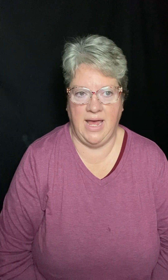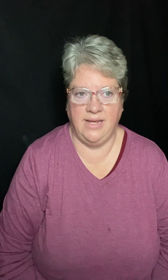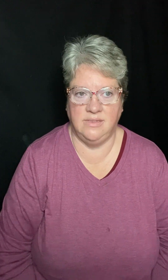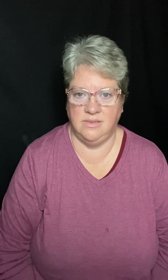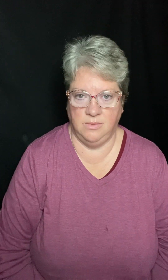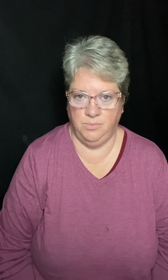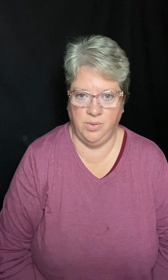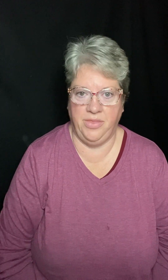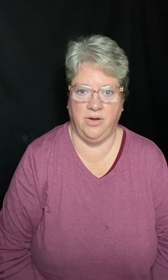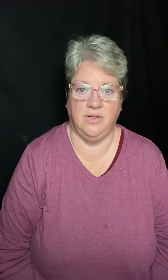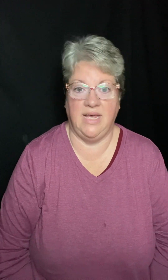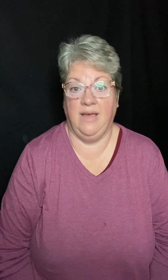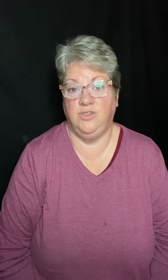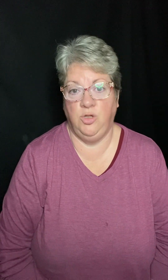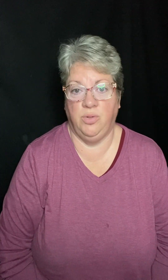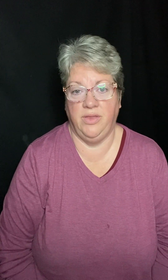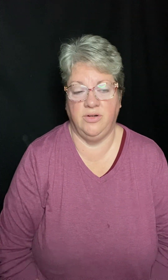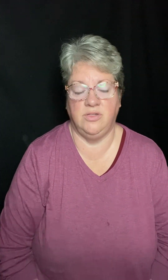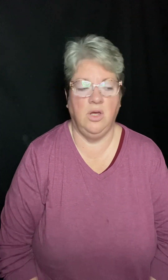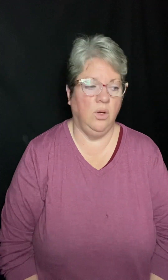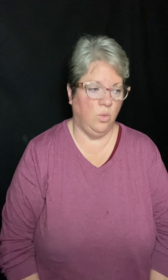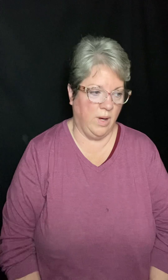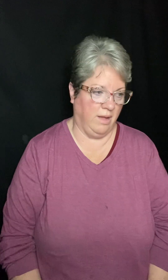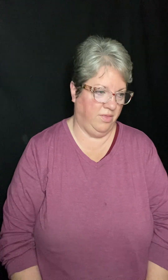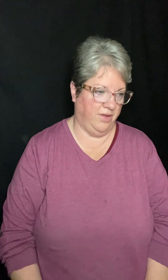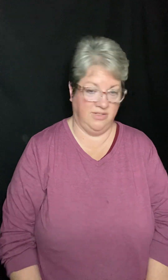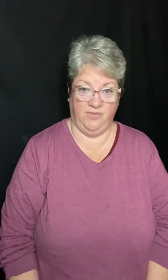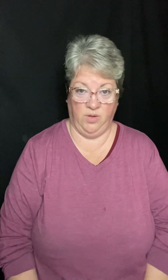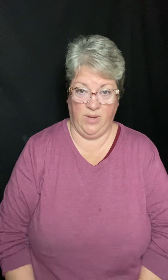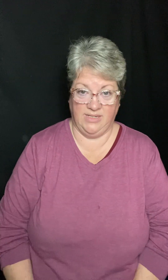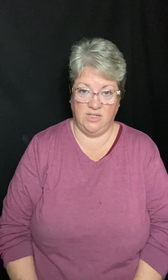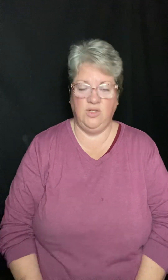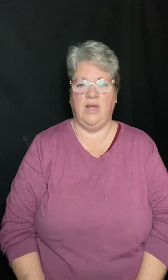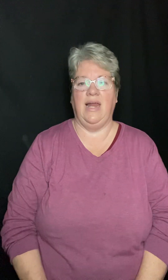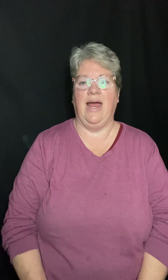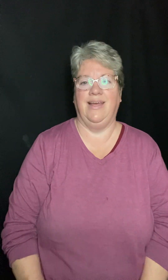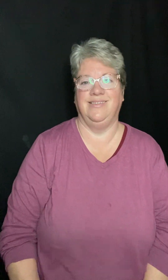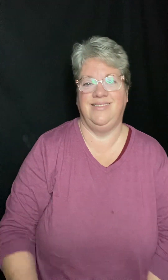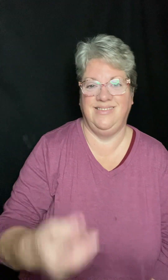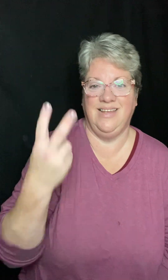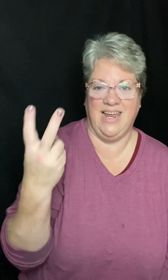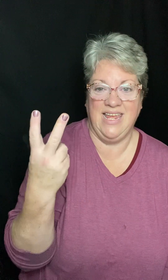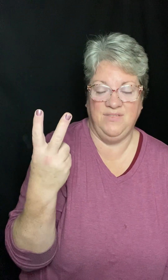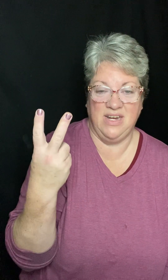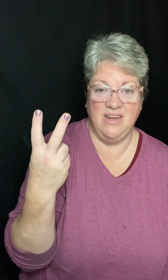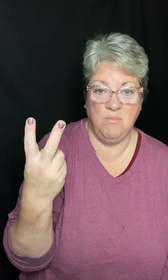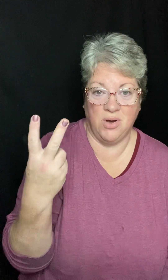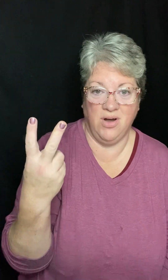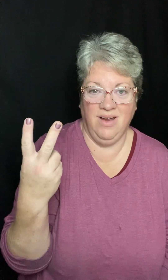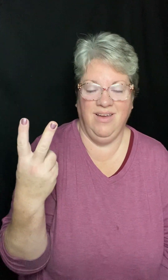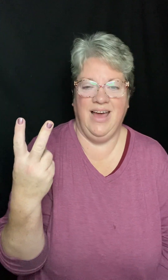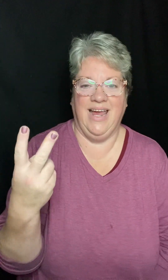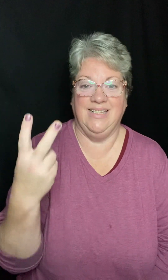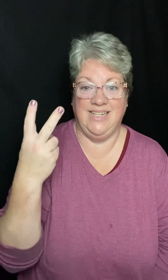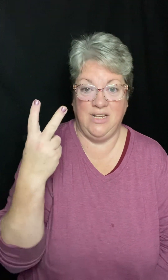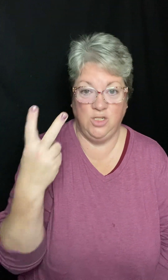pluralize brother? Because I have two brothers. Well, there's different ways to do that. I can give it a number. I can say